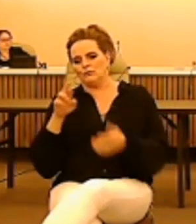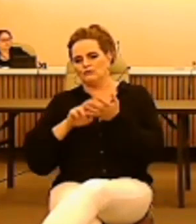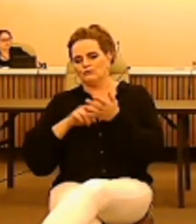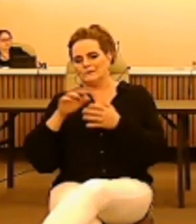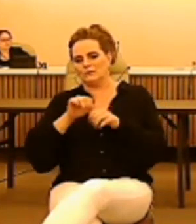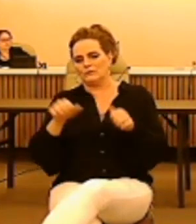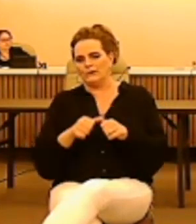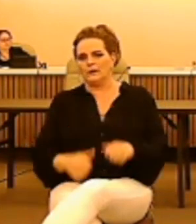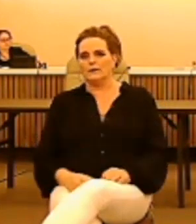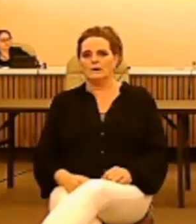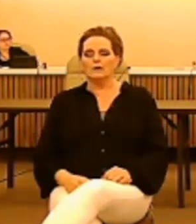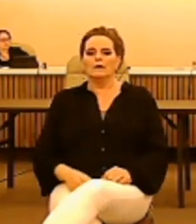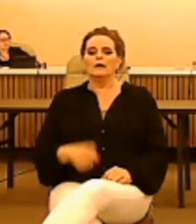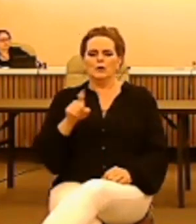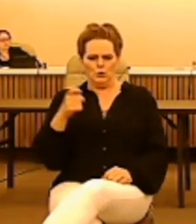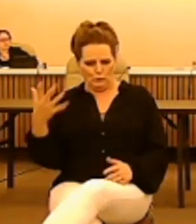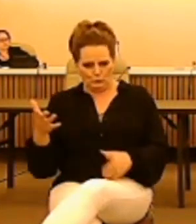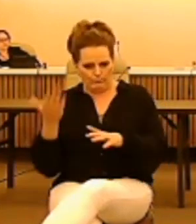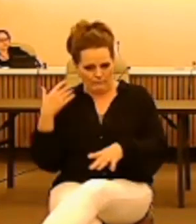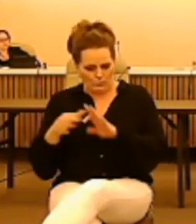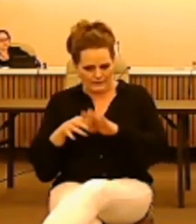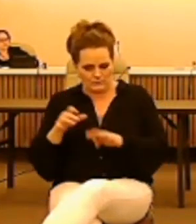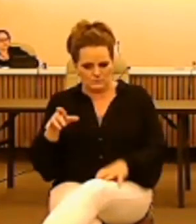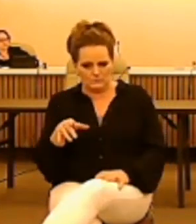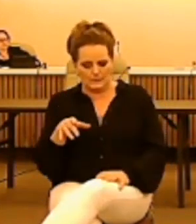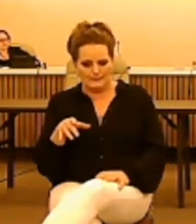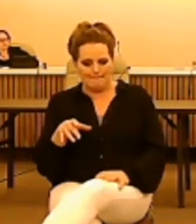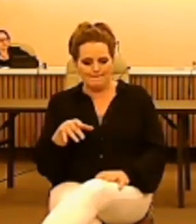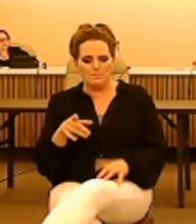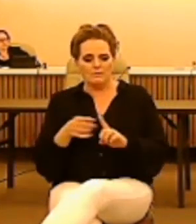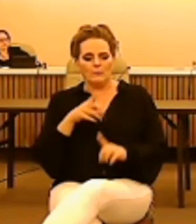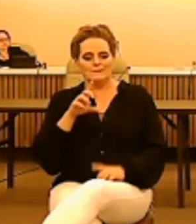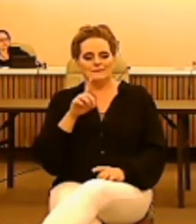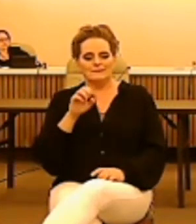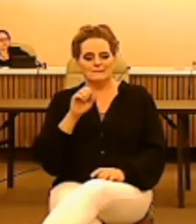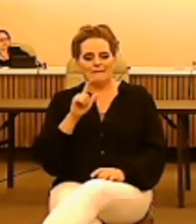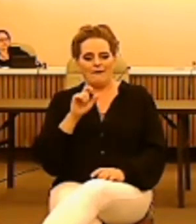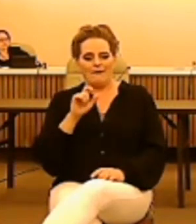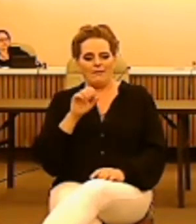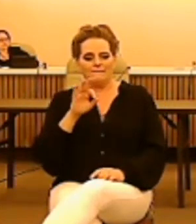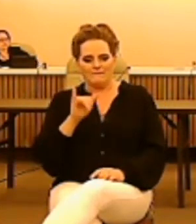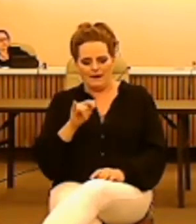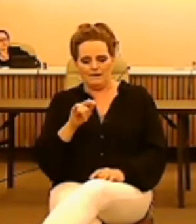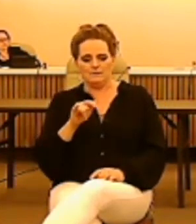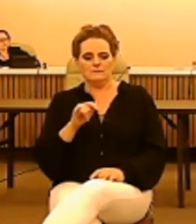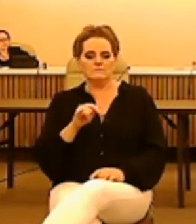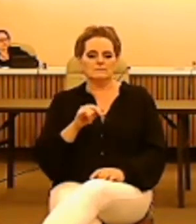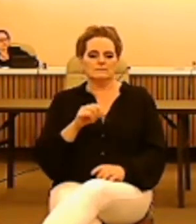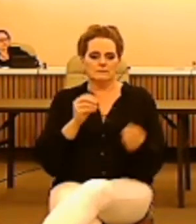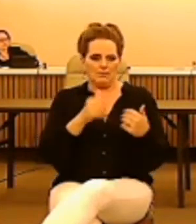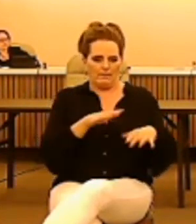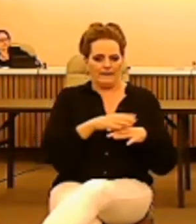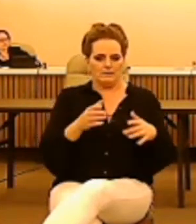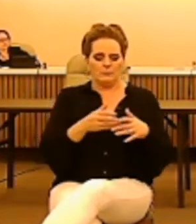Supervisor Schultz, you had mentioned that the former Delphi parcel, now it's been subdivided into